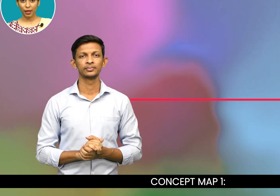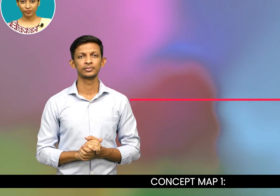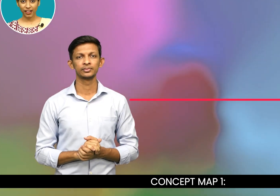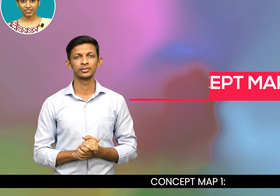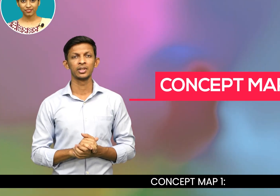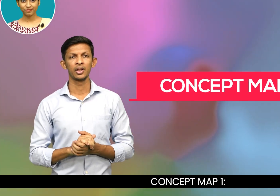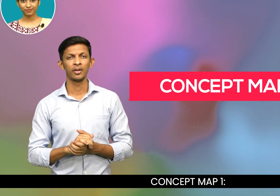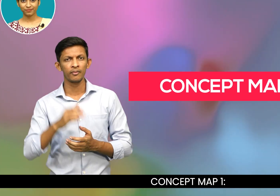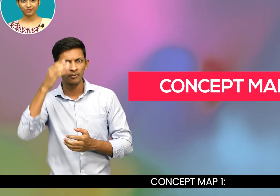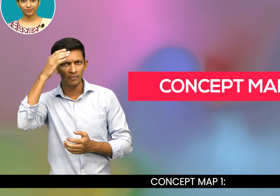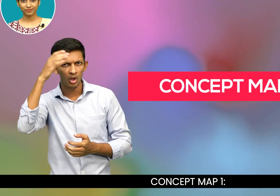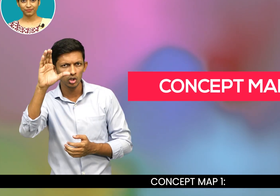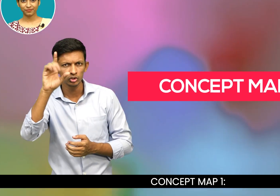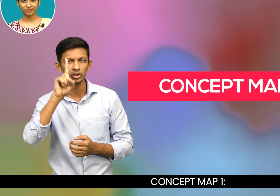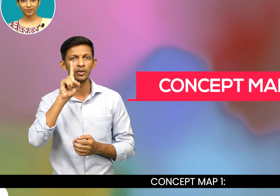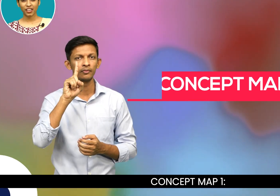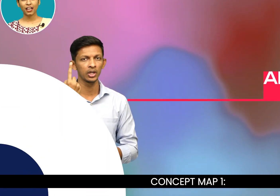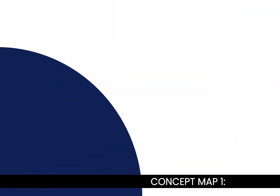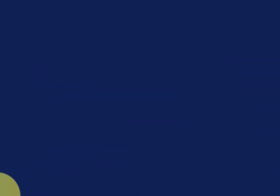Concept map 1.